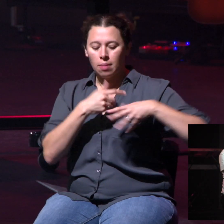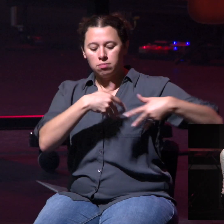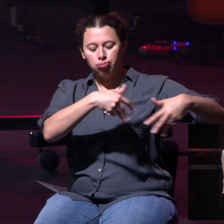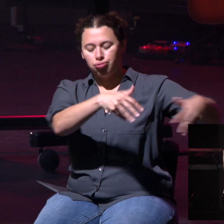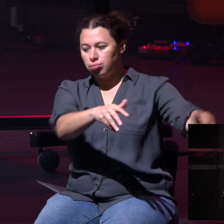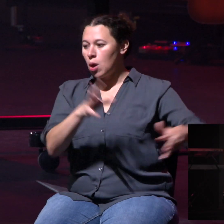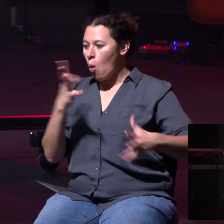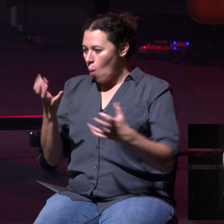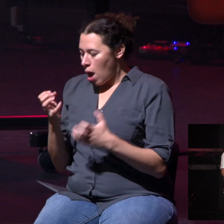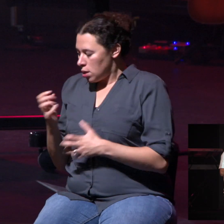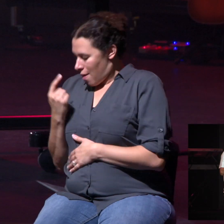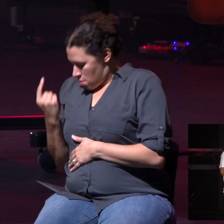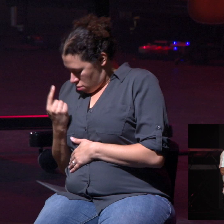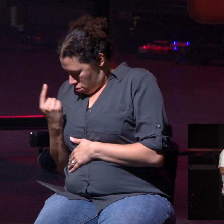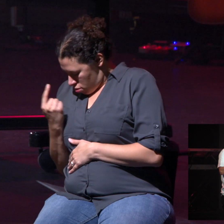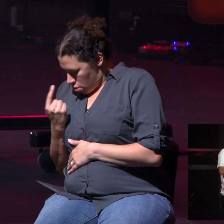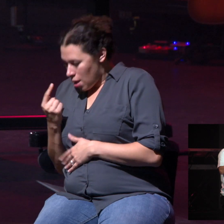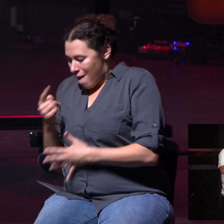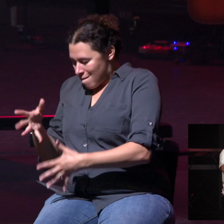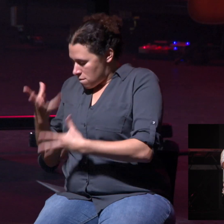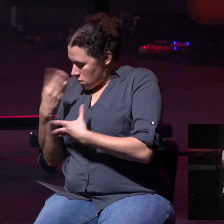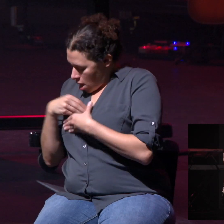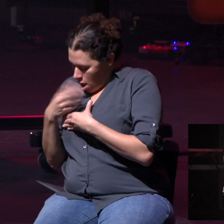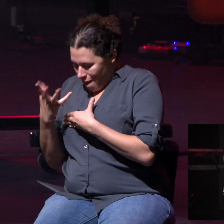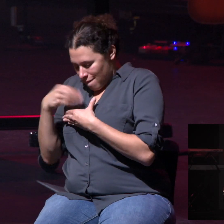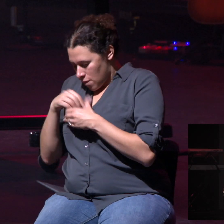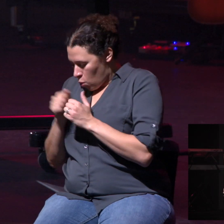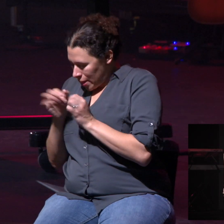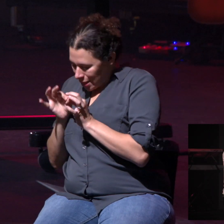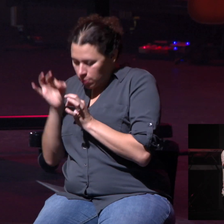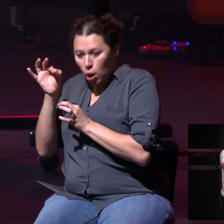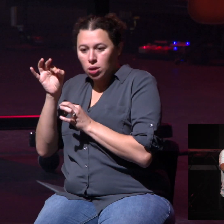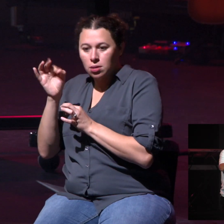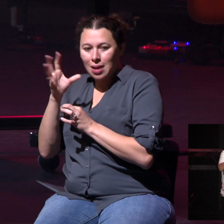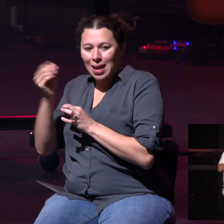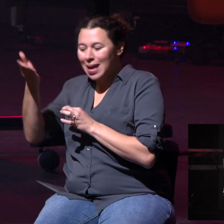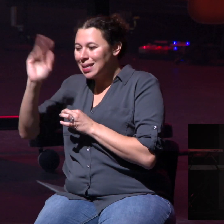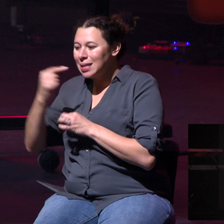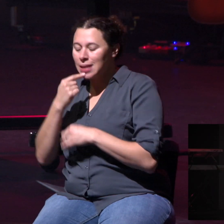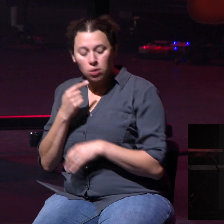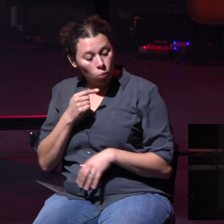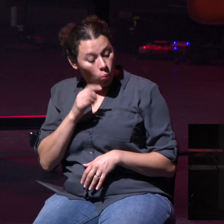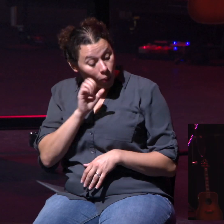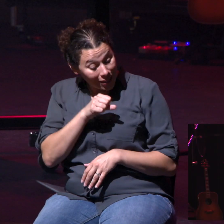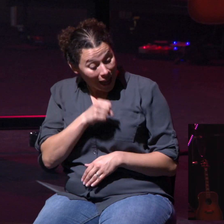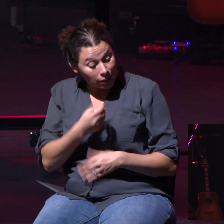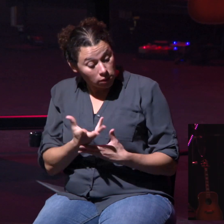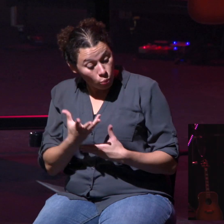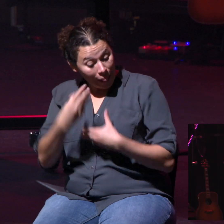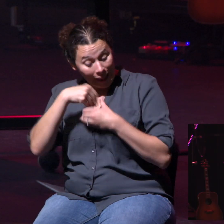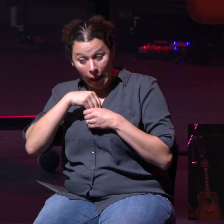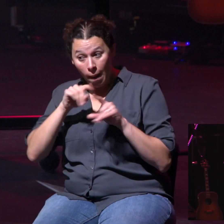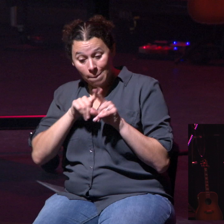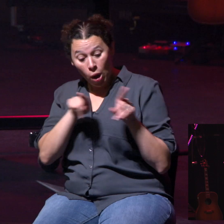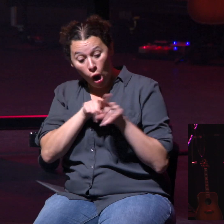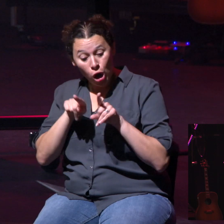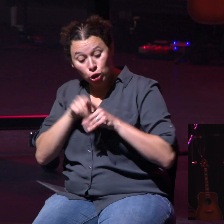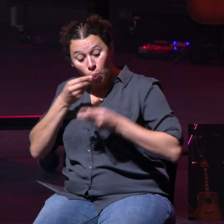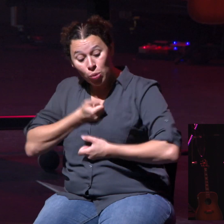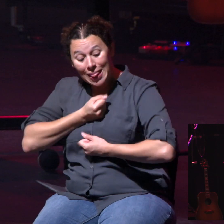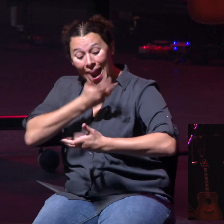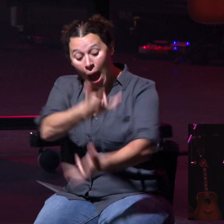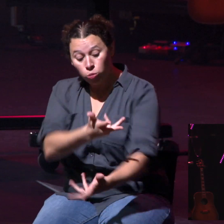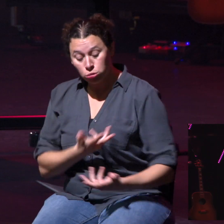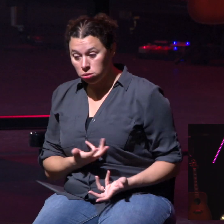in, be filled with the Spirit. And I think God in the whole time is saying, but I also want you to breathe it out. I also want you to take what I'm